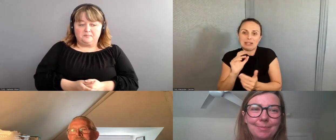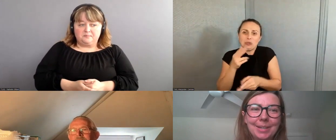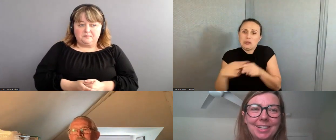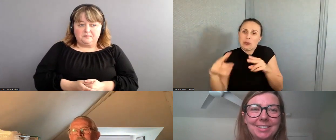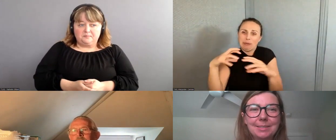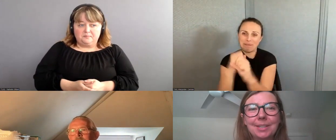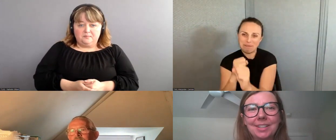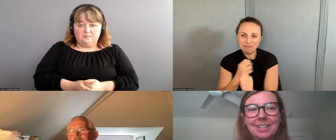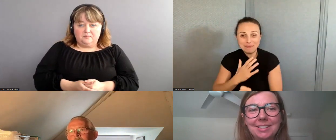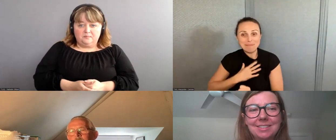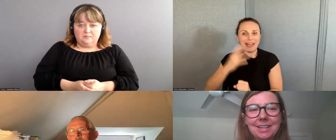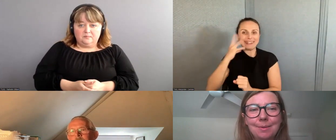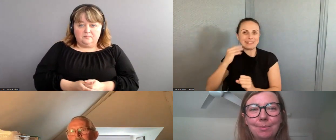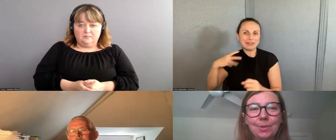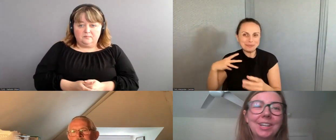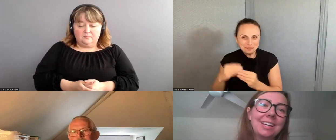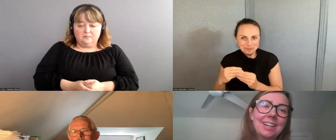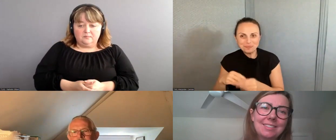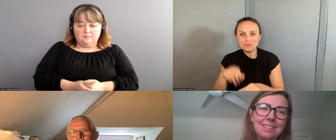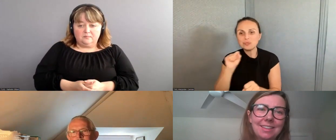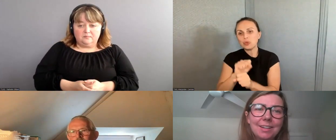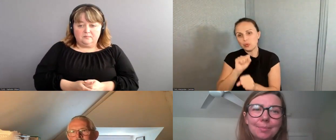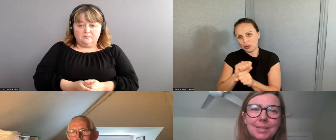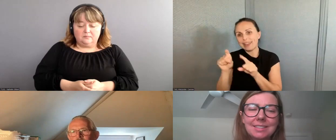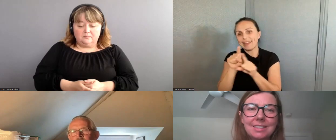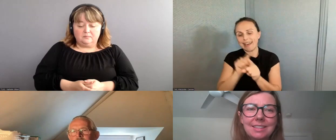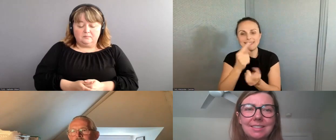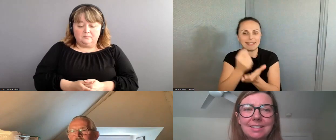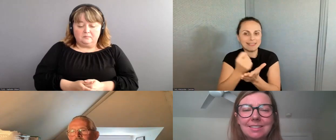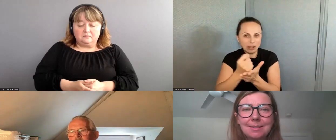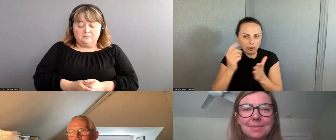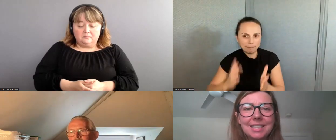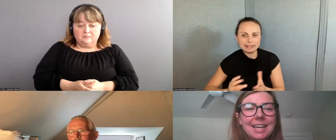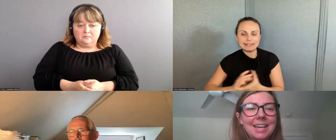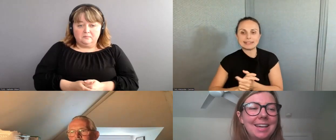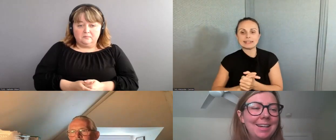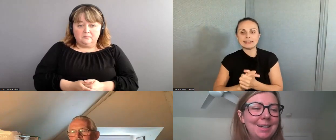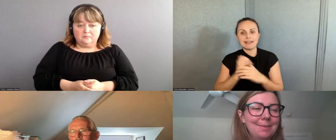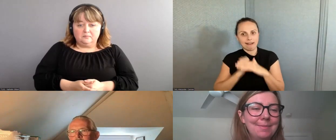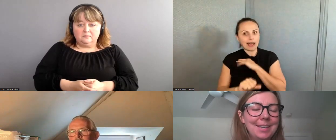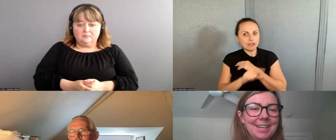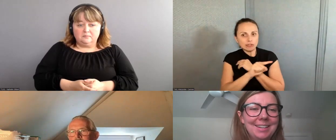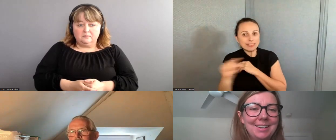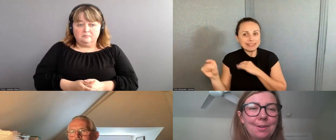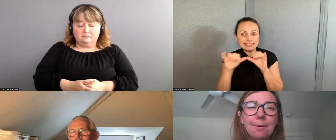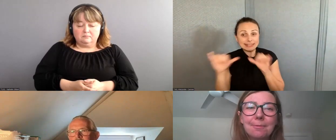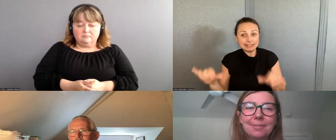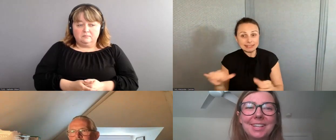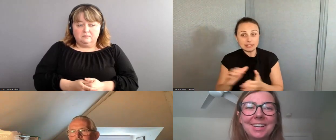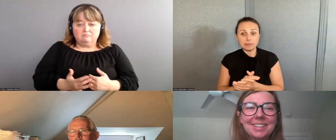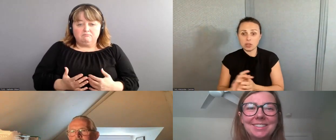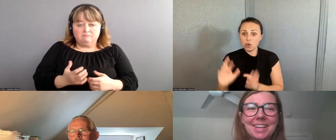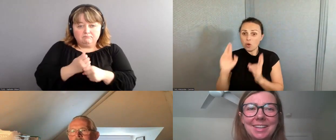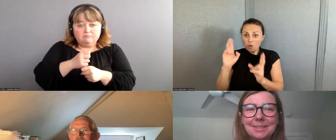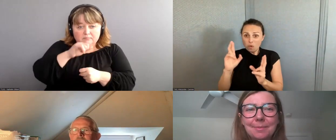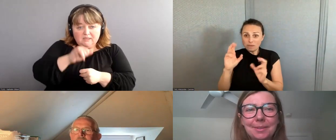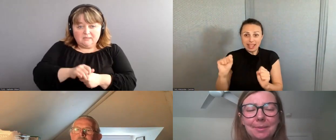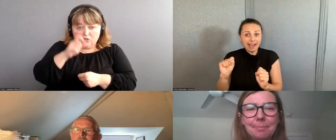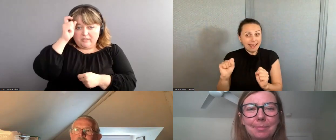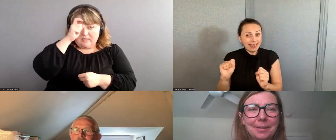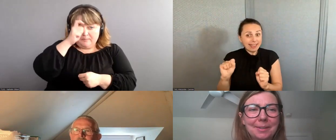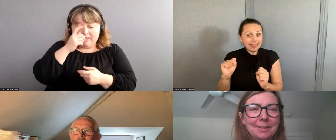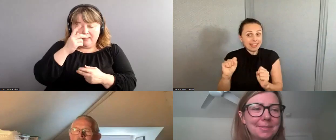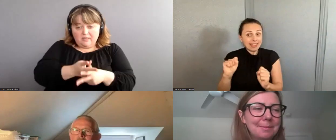there, my experience working as a therapist in these systems. And hopefully I can take some of